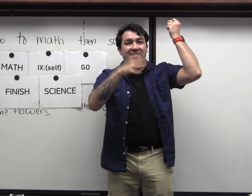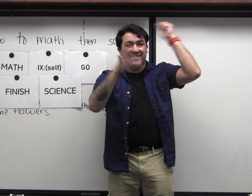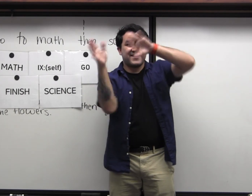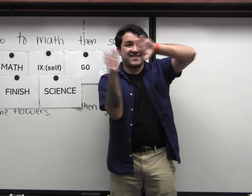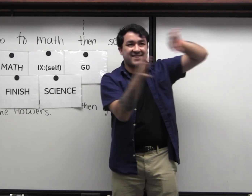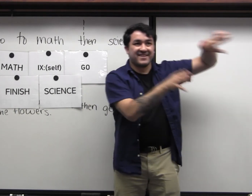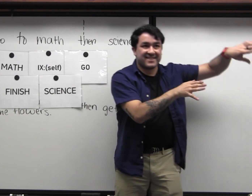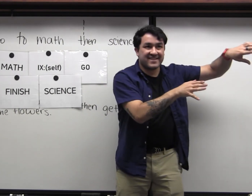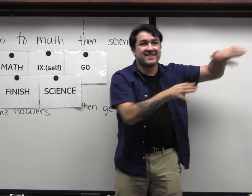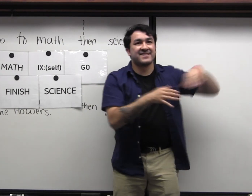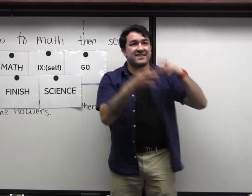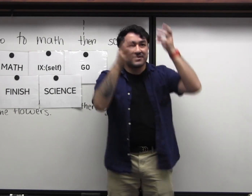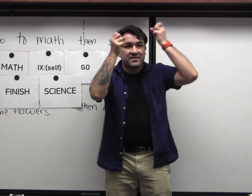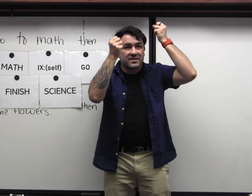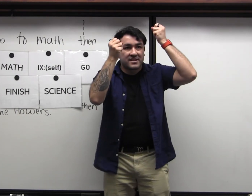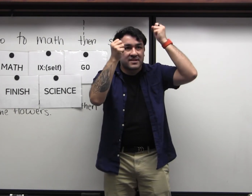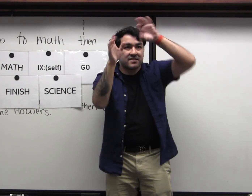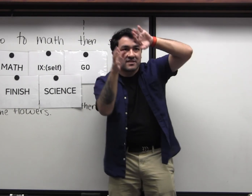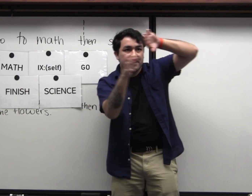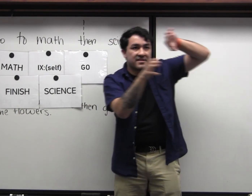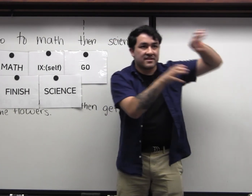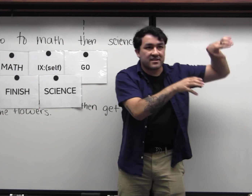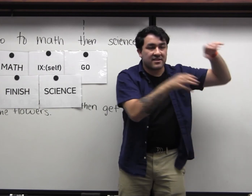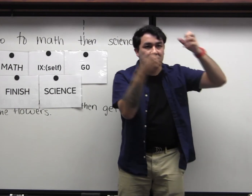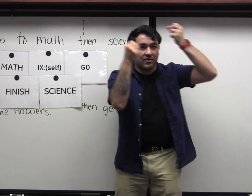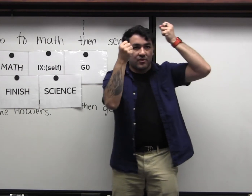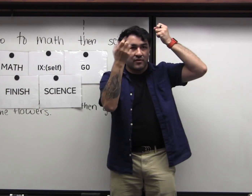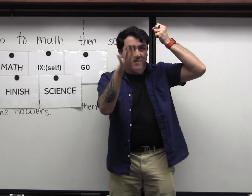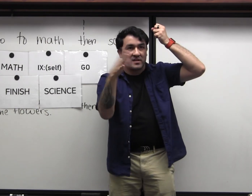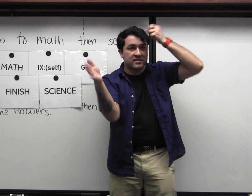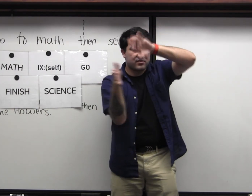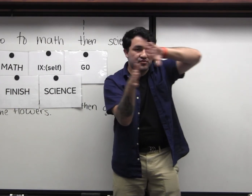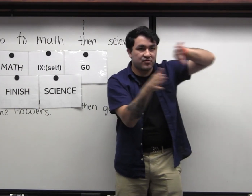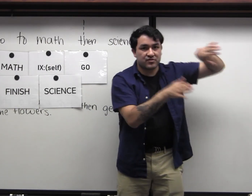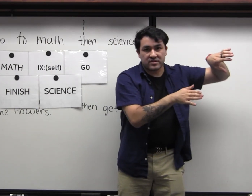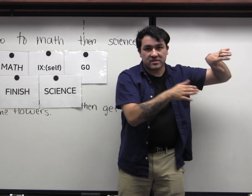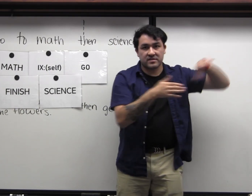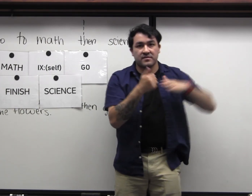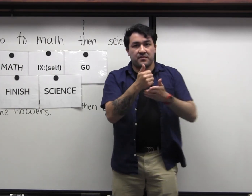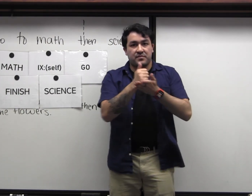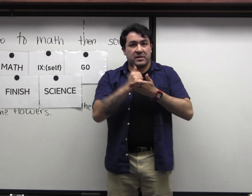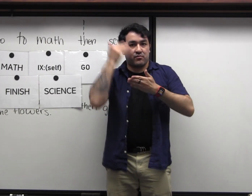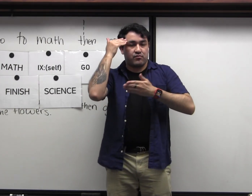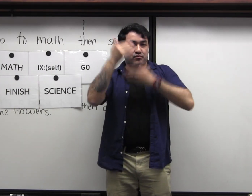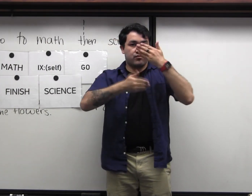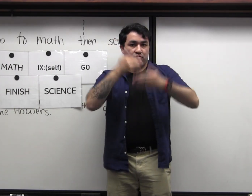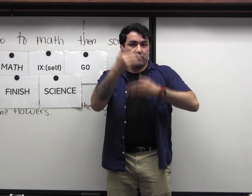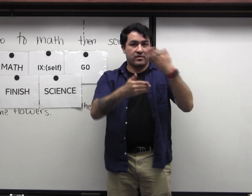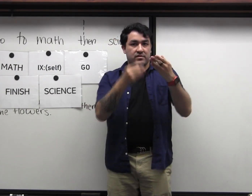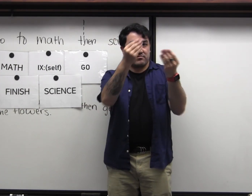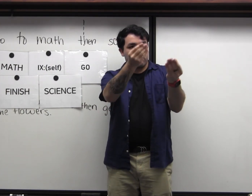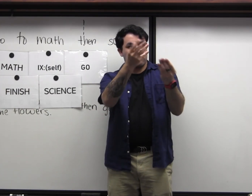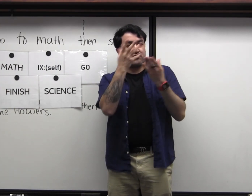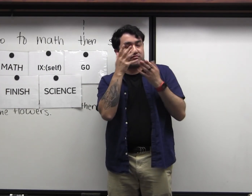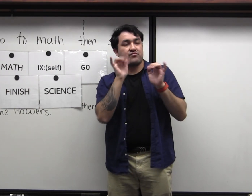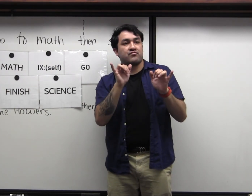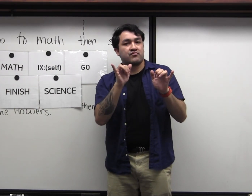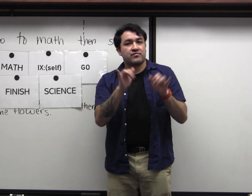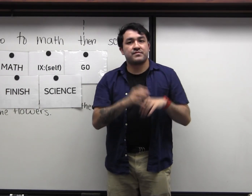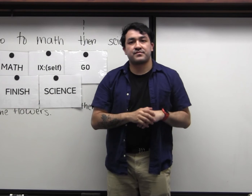you're saying, but we're done with the morning, cool, I can let go of that. Cool, we're done with the midday, I can let go. I can start letting go of things. It helps me know that we're done